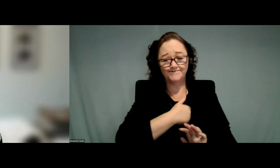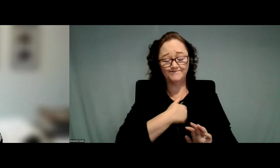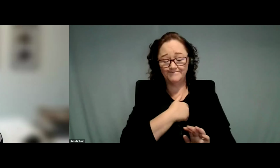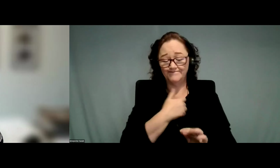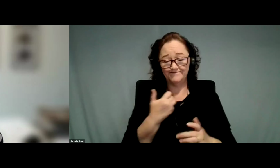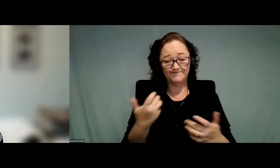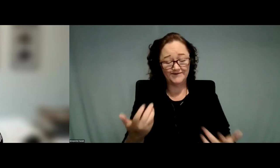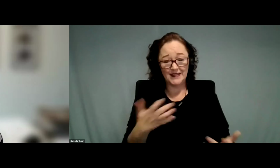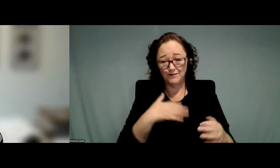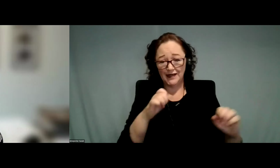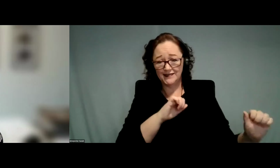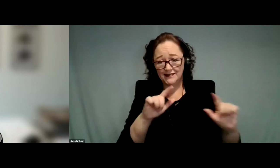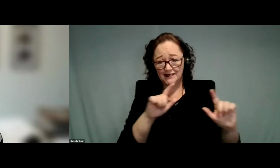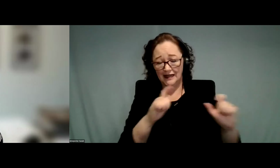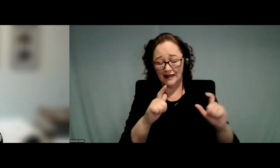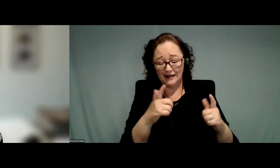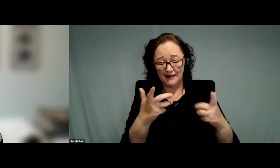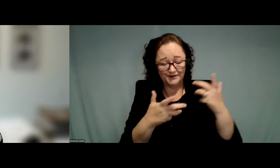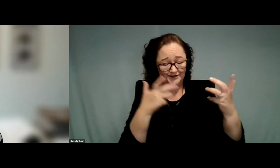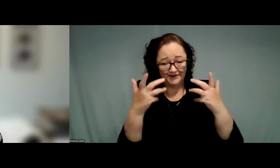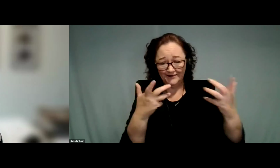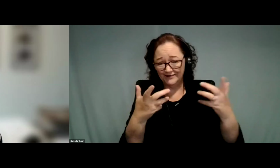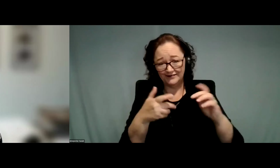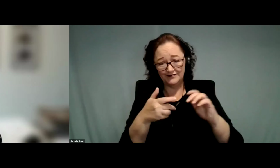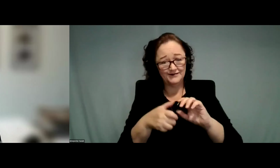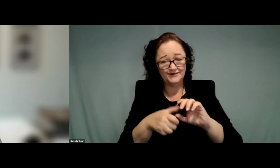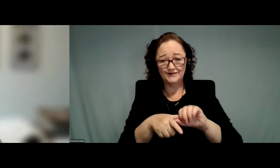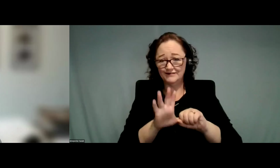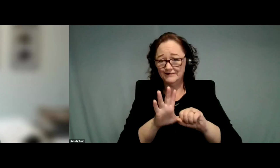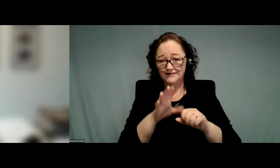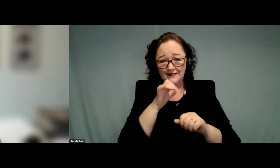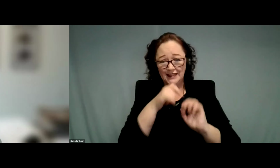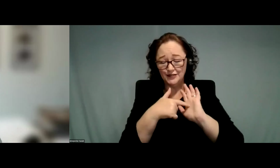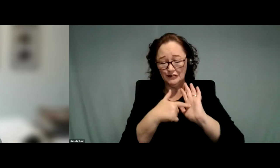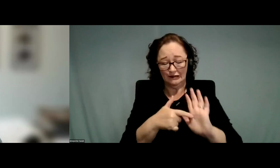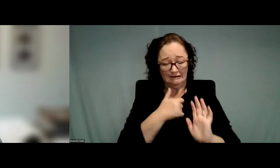my slide presentation, but happy to answer any questions that you have.